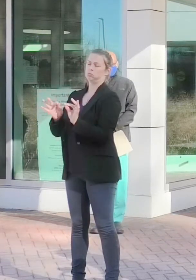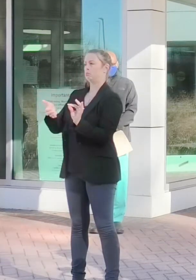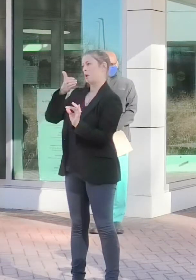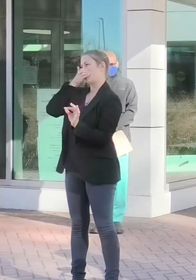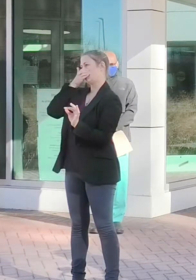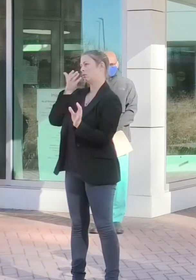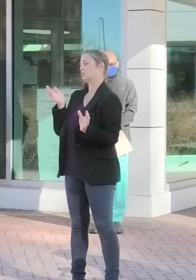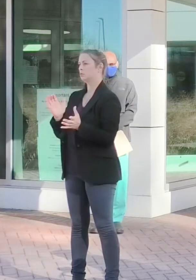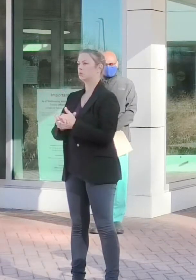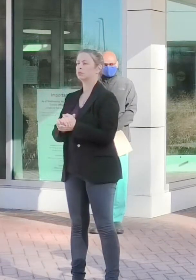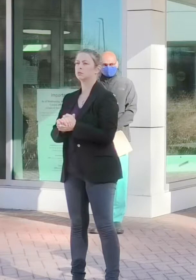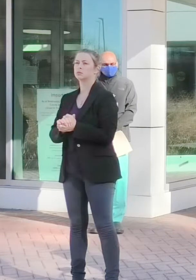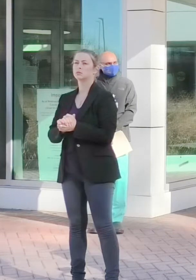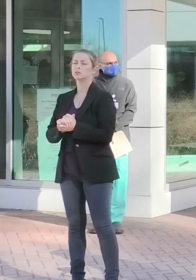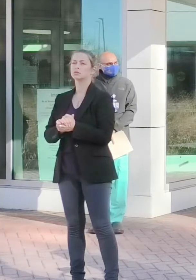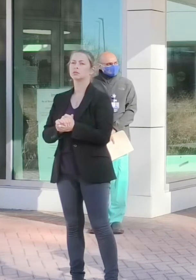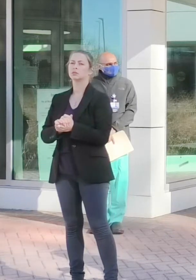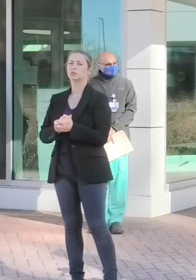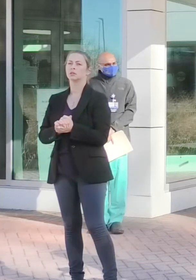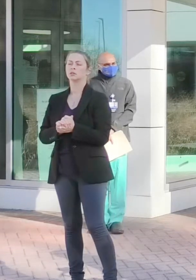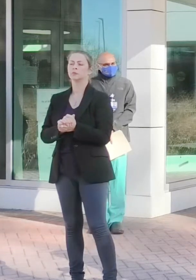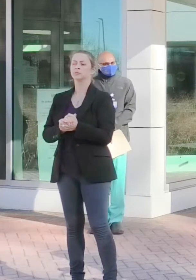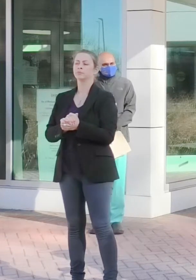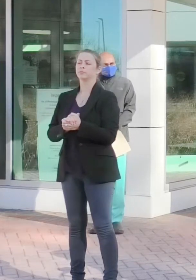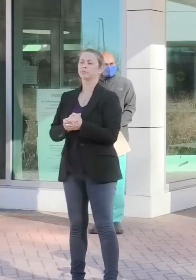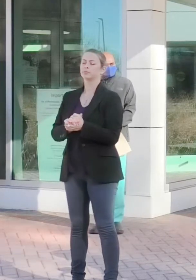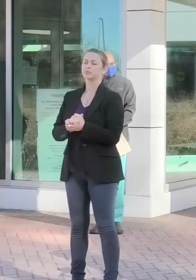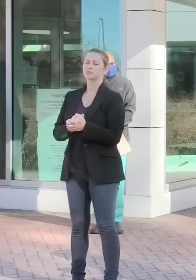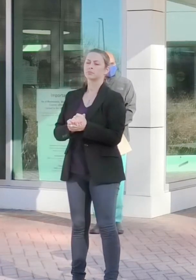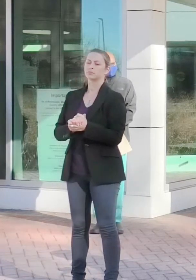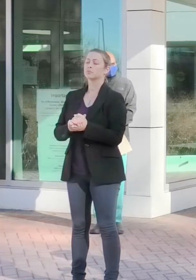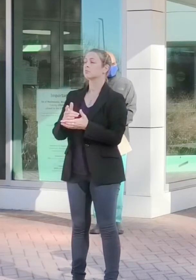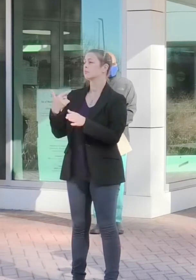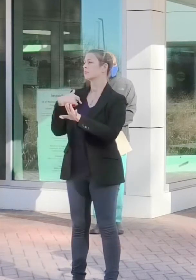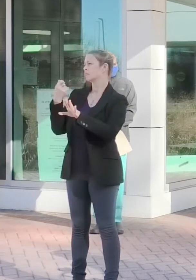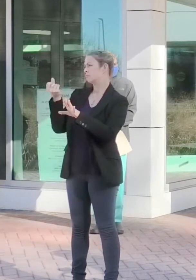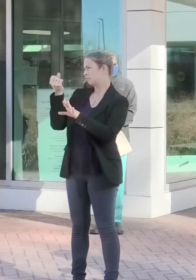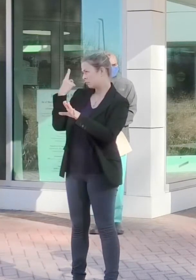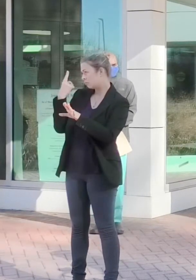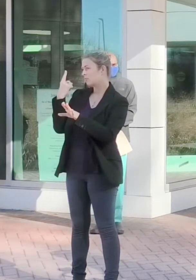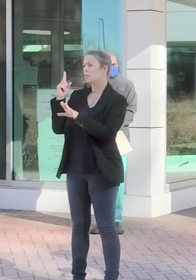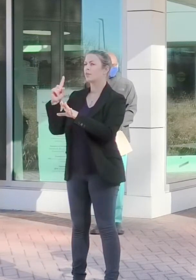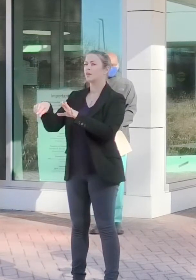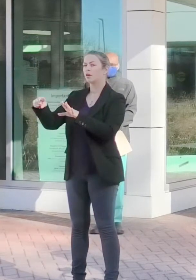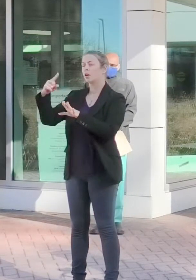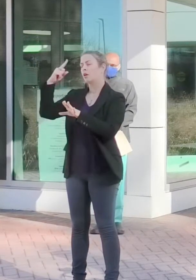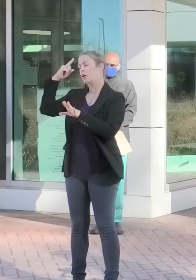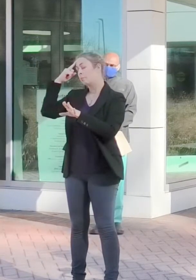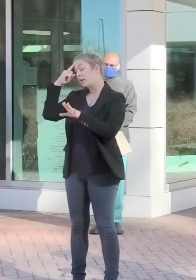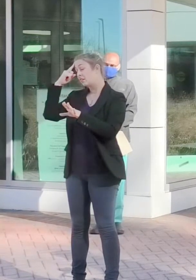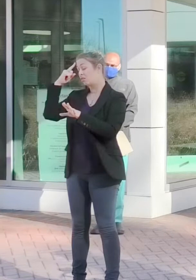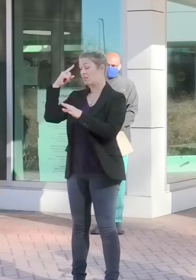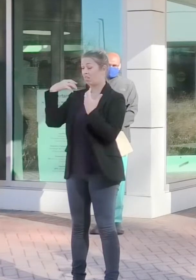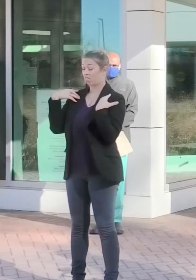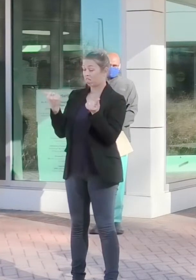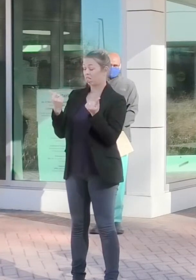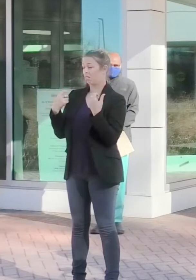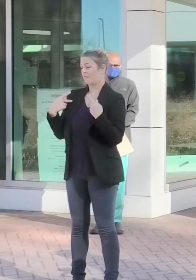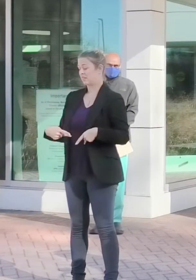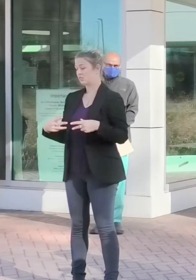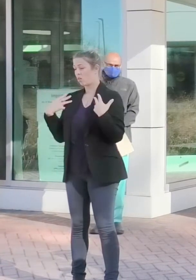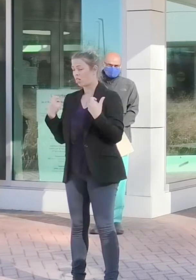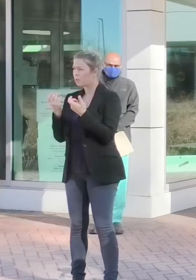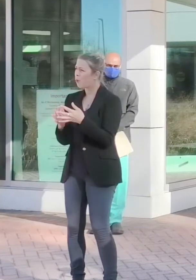facilities being an outlet for people during this pandemic, I understand the mental and physical health benefits that exercise and